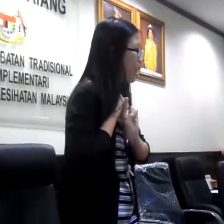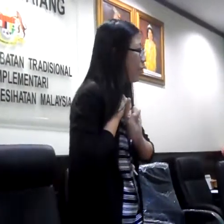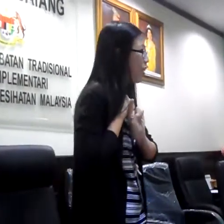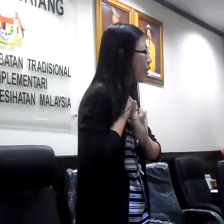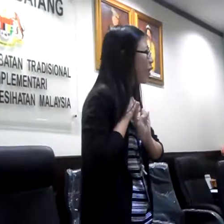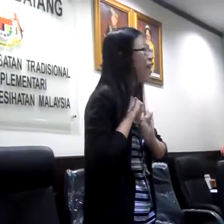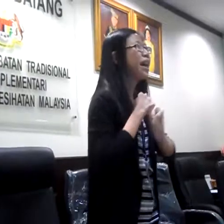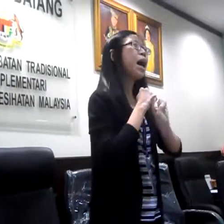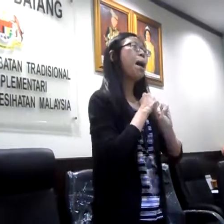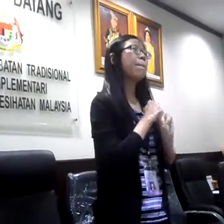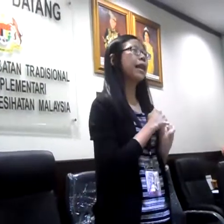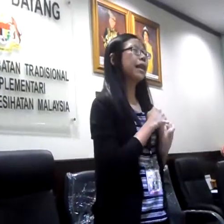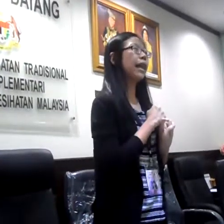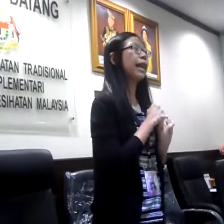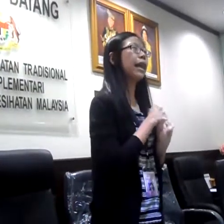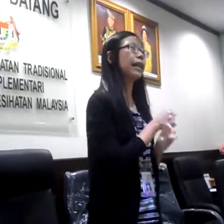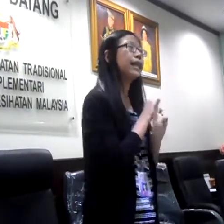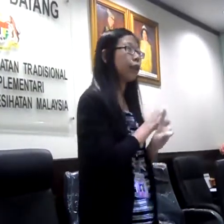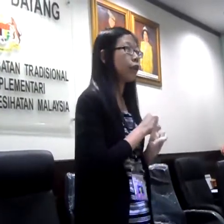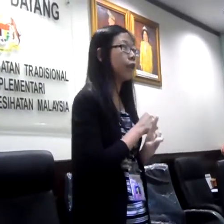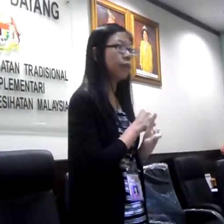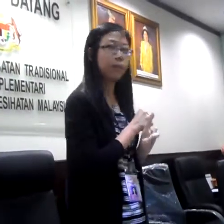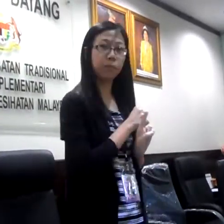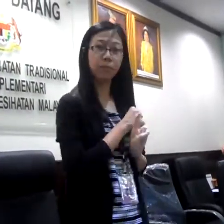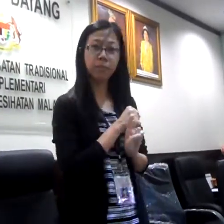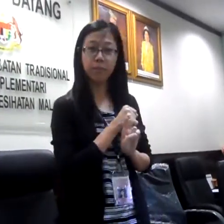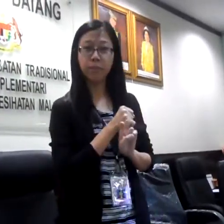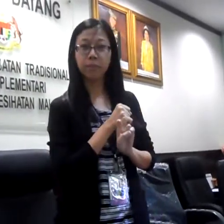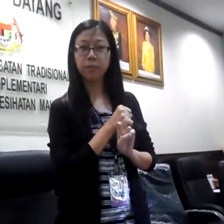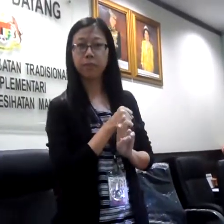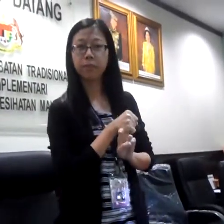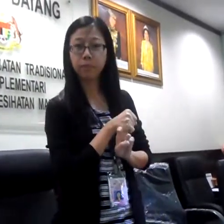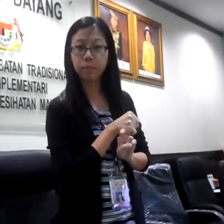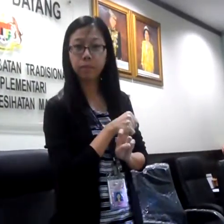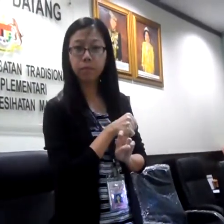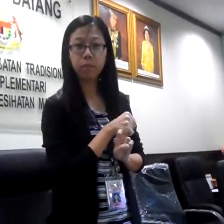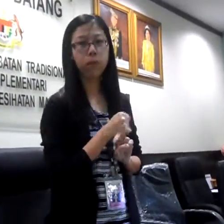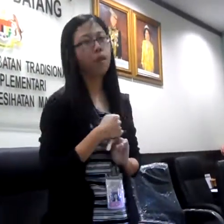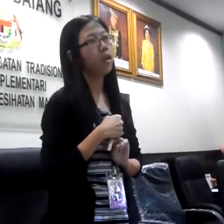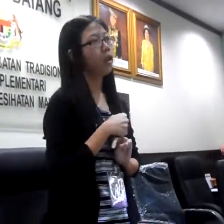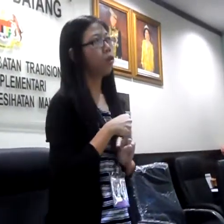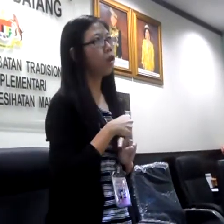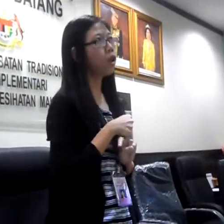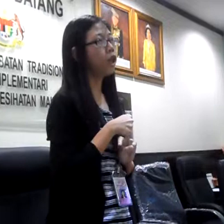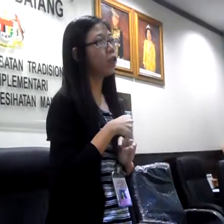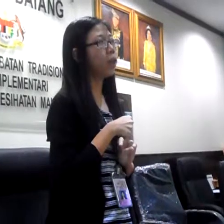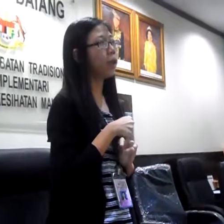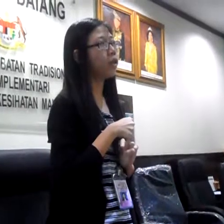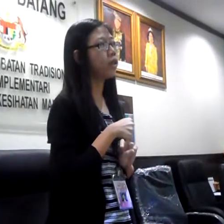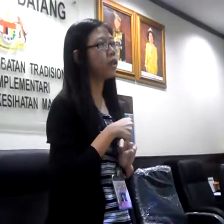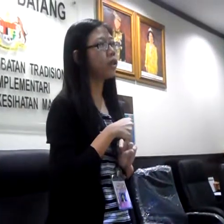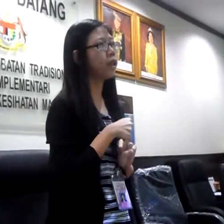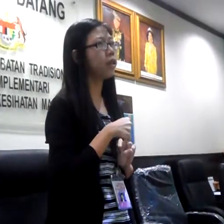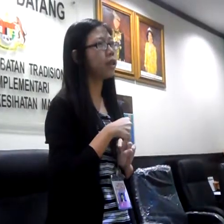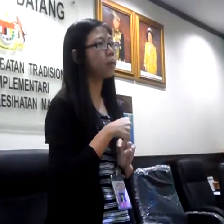will end very soon. For your information, this is my... For your information, this is